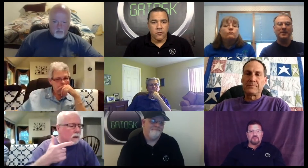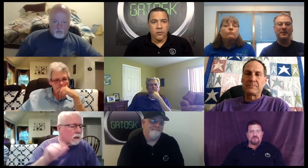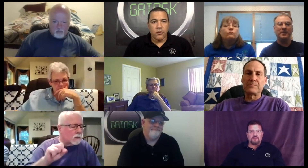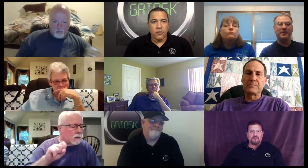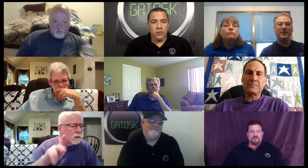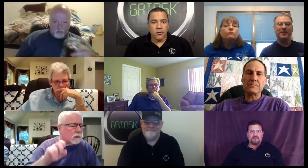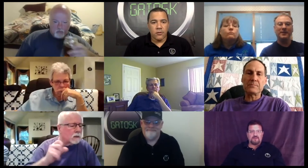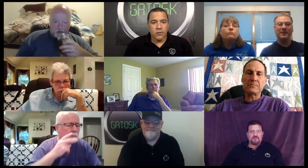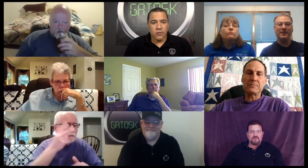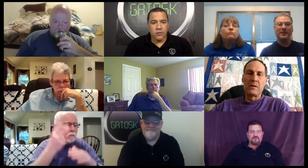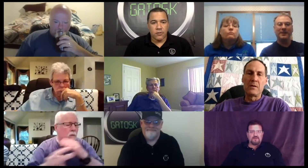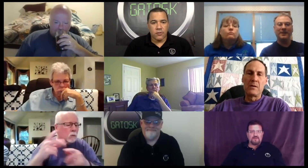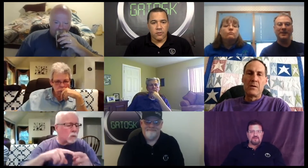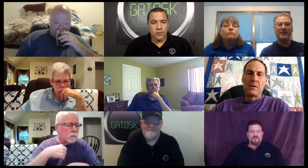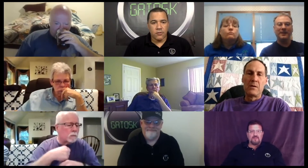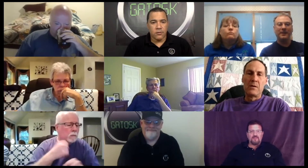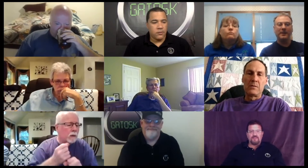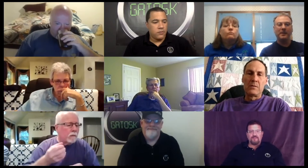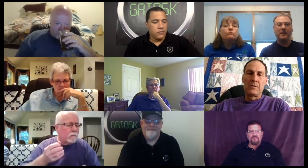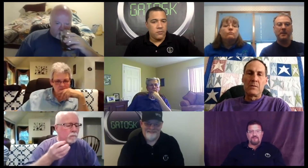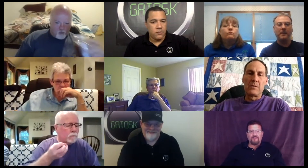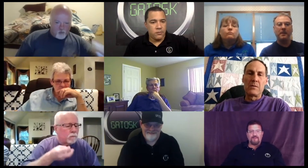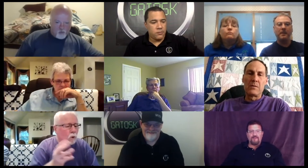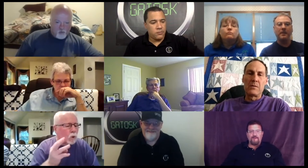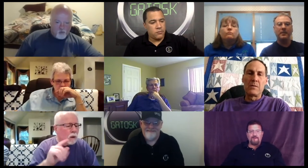What is Gaddis foresee